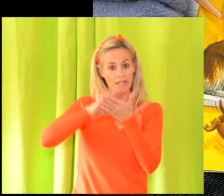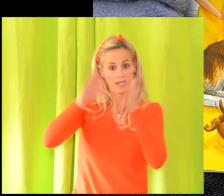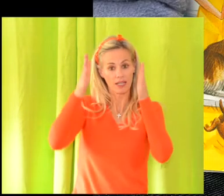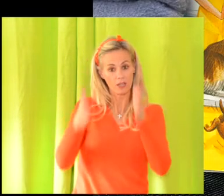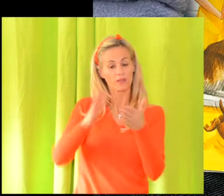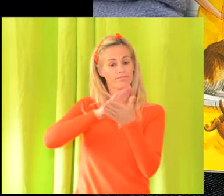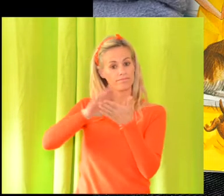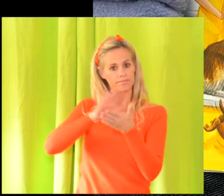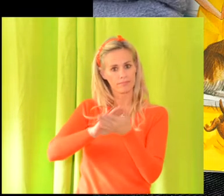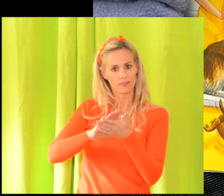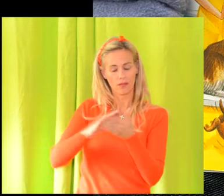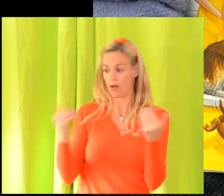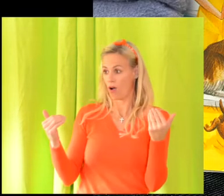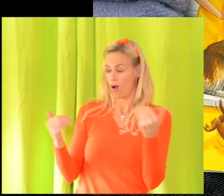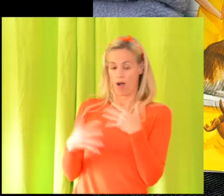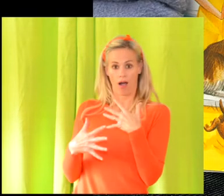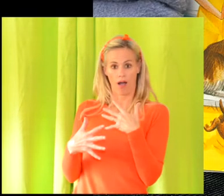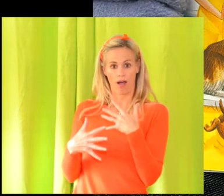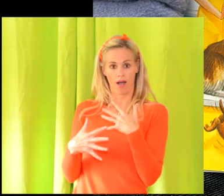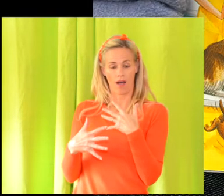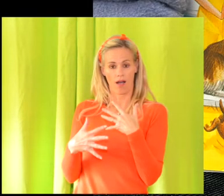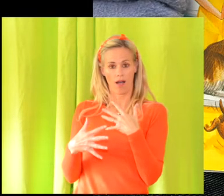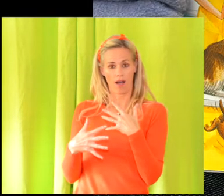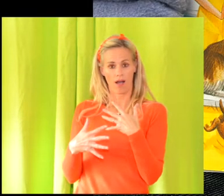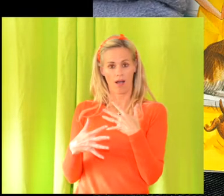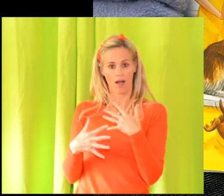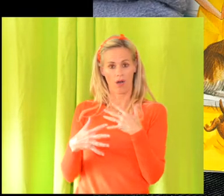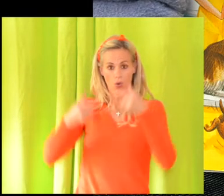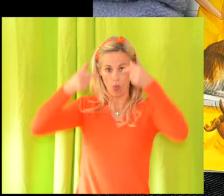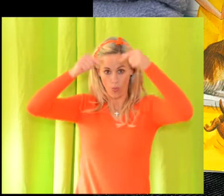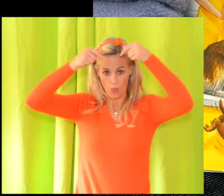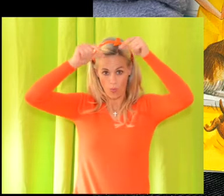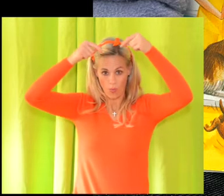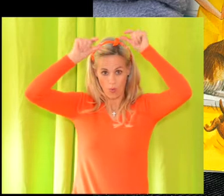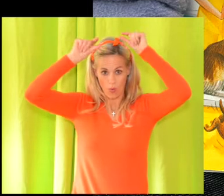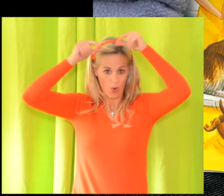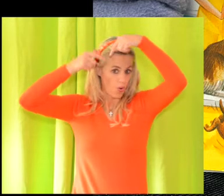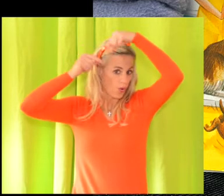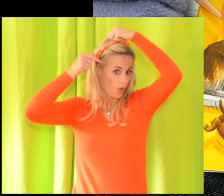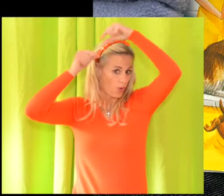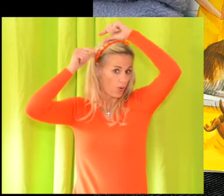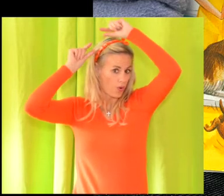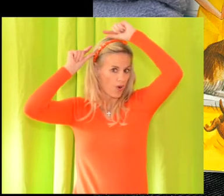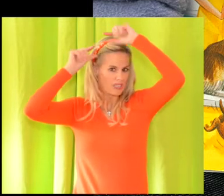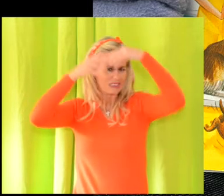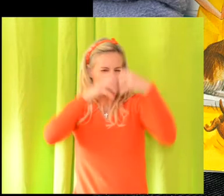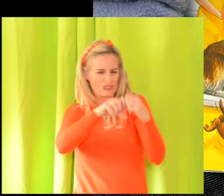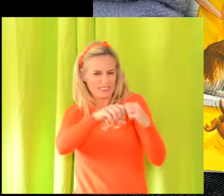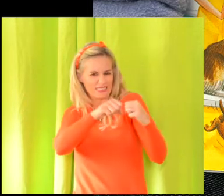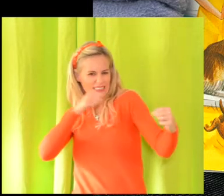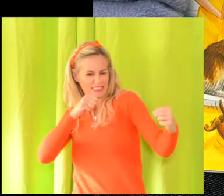Groomer grooming gets a fright. Rollers, curlers tug too tight.